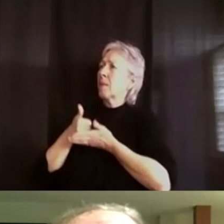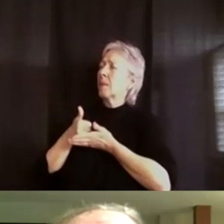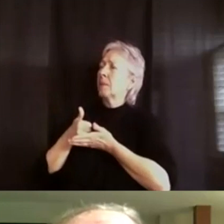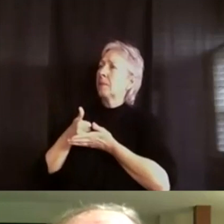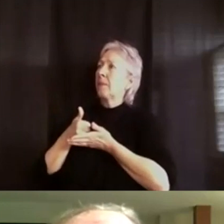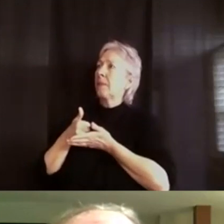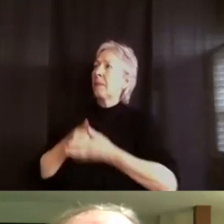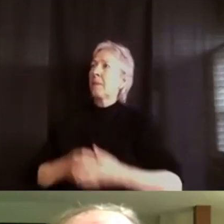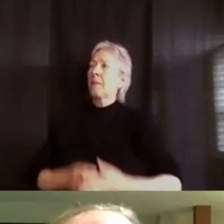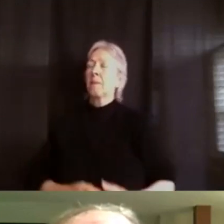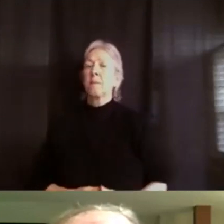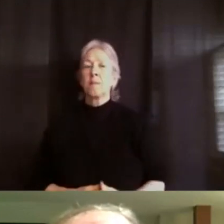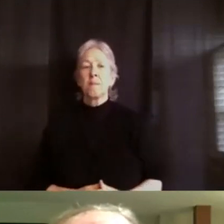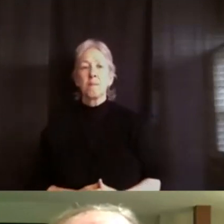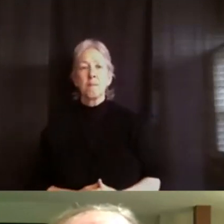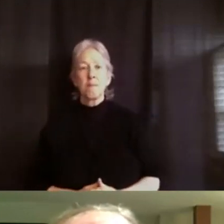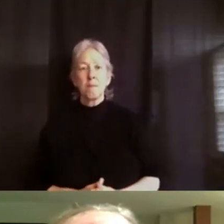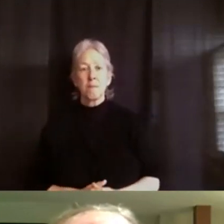hear our prayer.